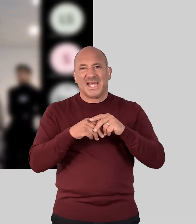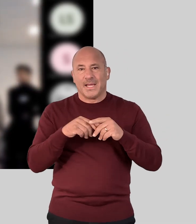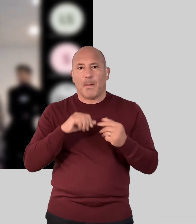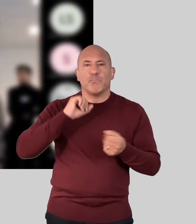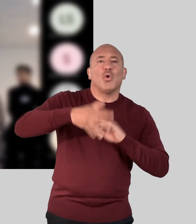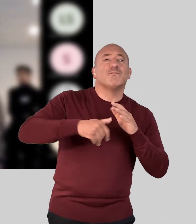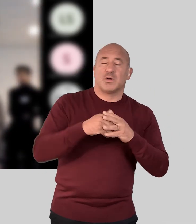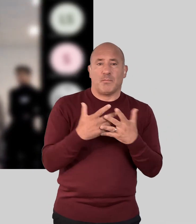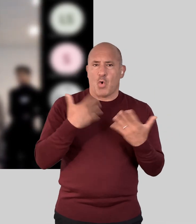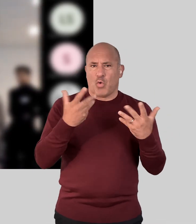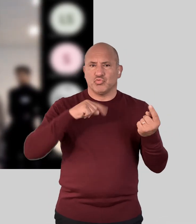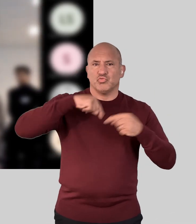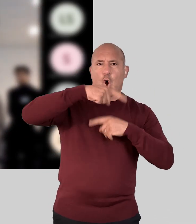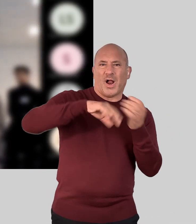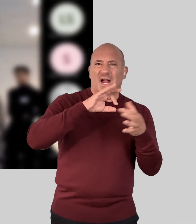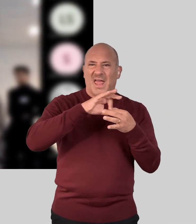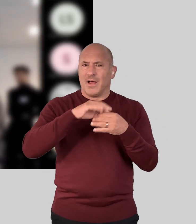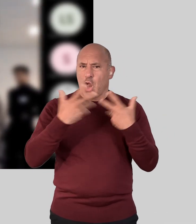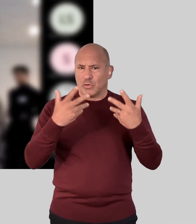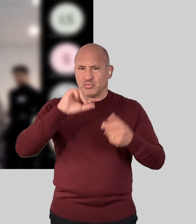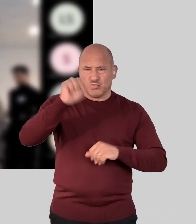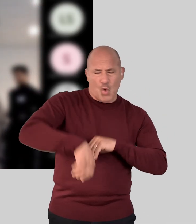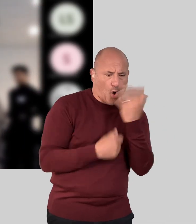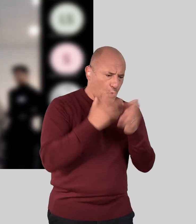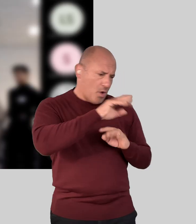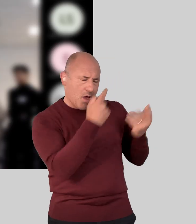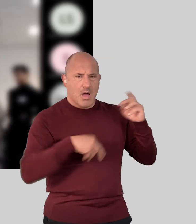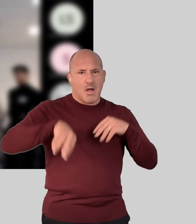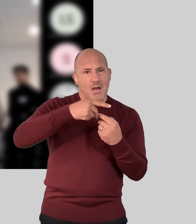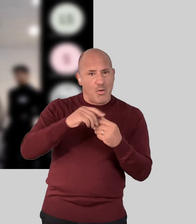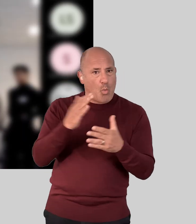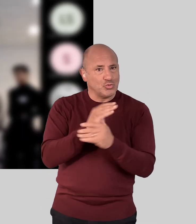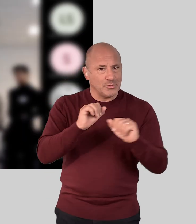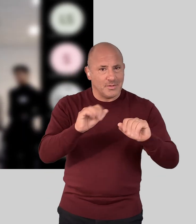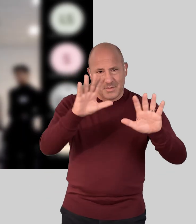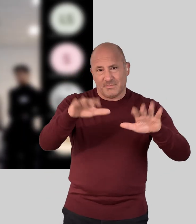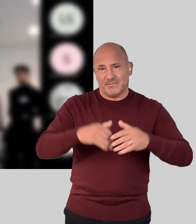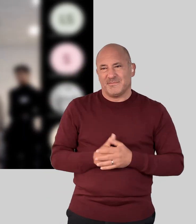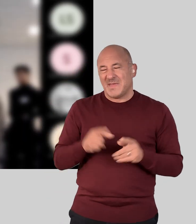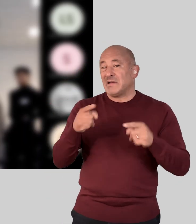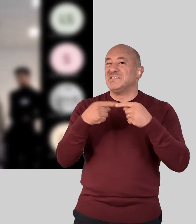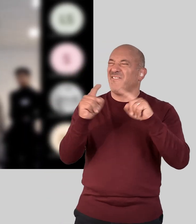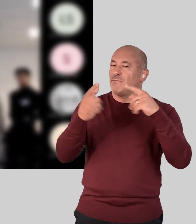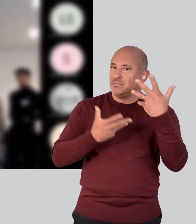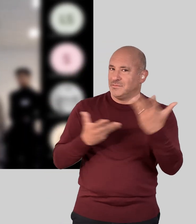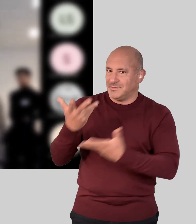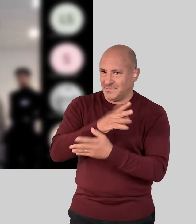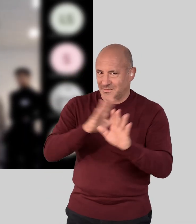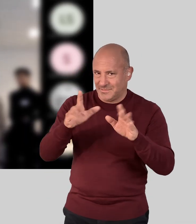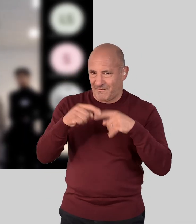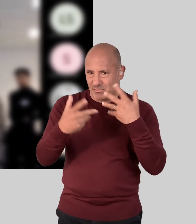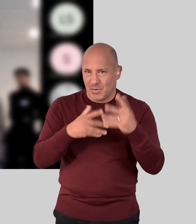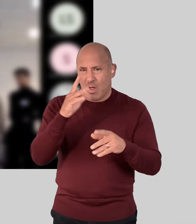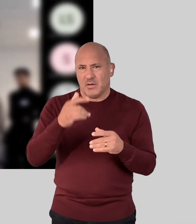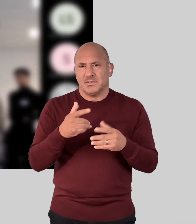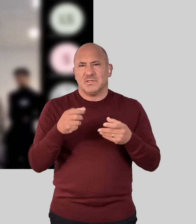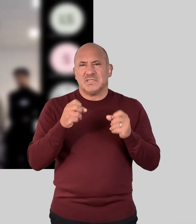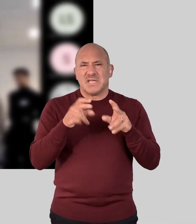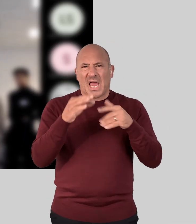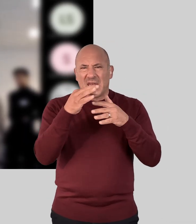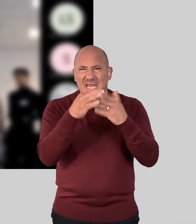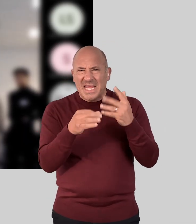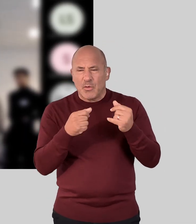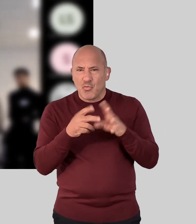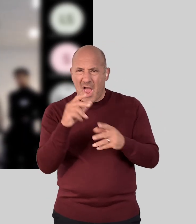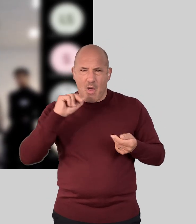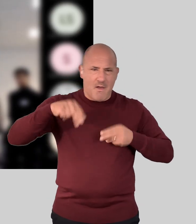are circular. A lot of the movements are circular originally. Now, and this is another conversation, but now a lot of the technique has changed because it's